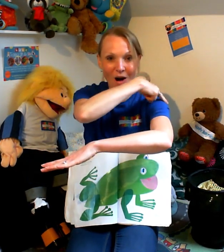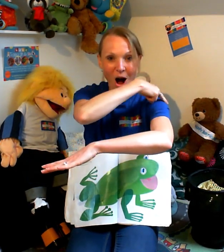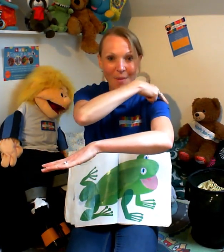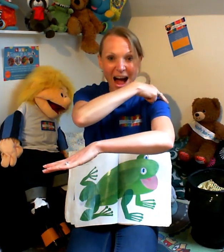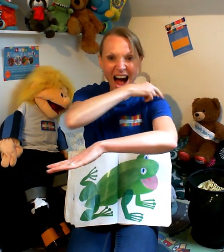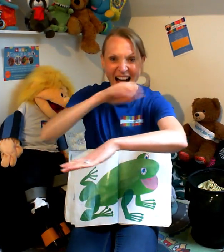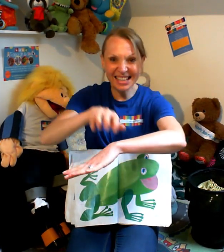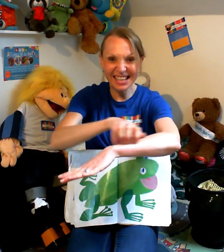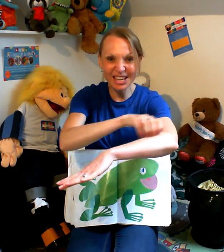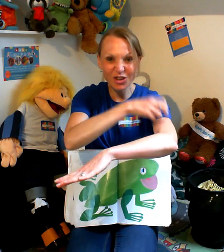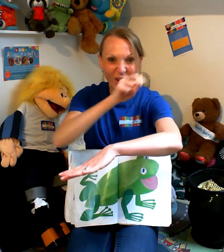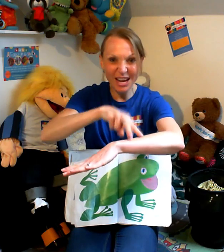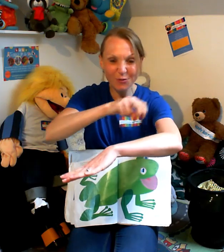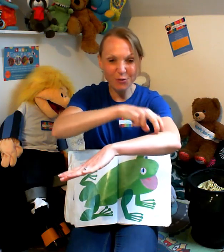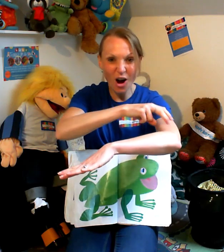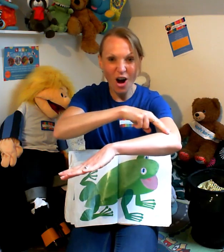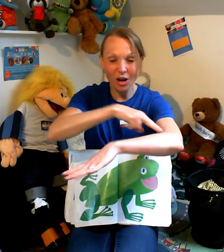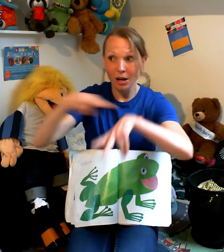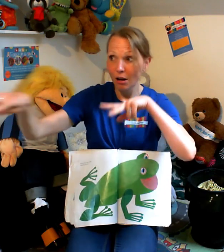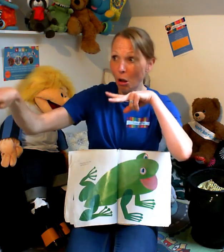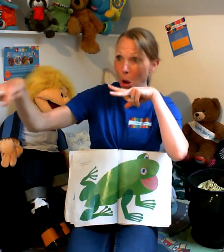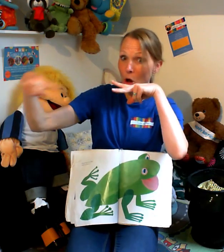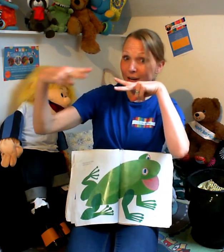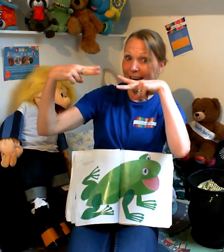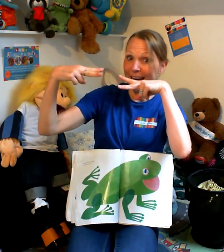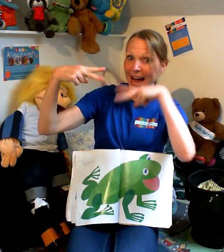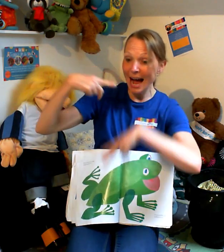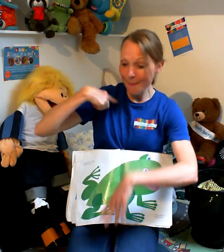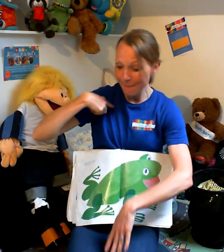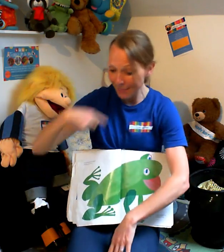arm. I see a green frog looking at me.